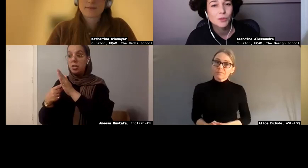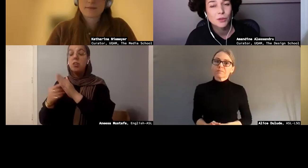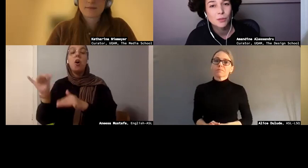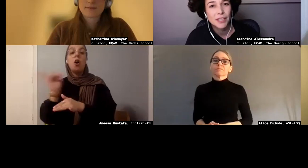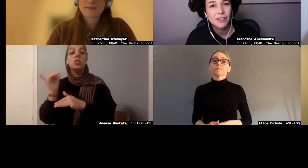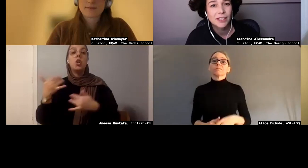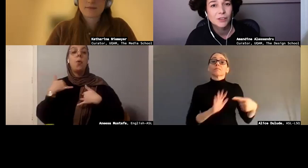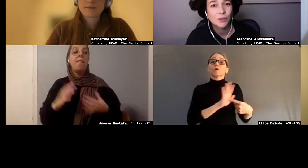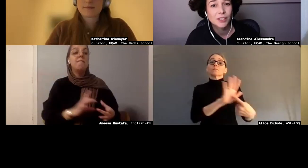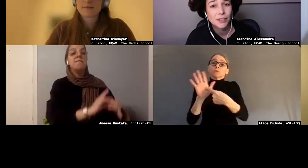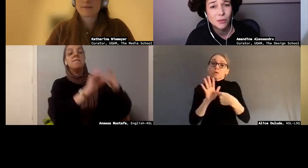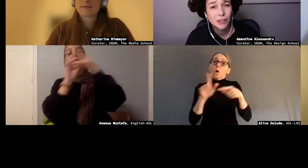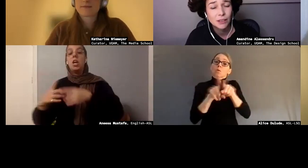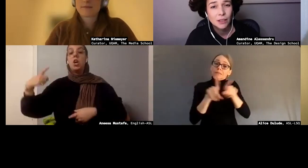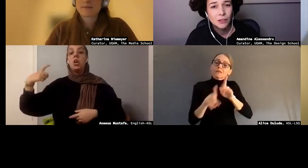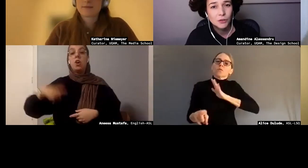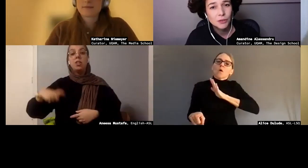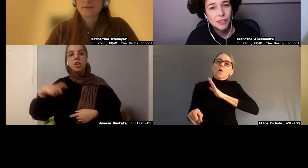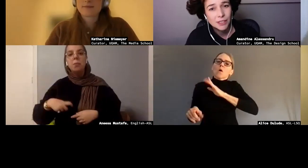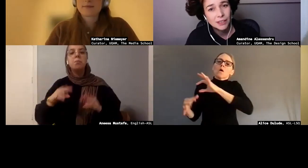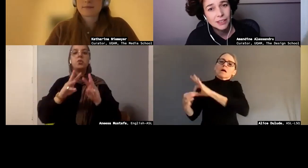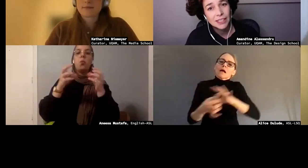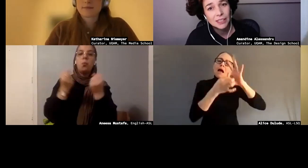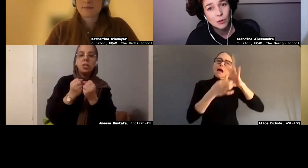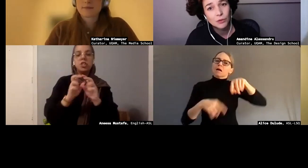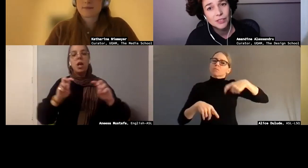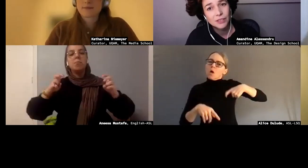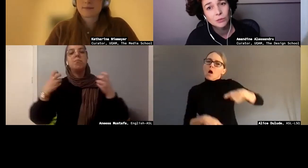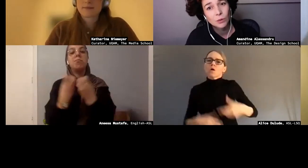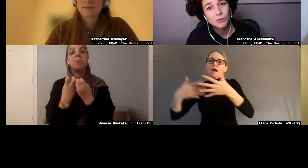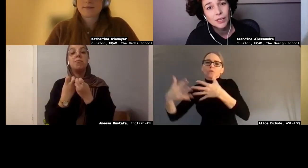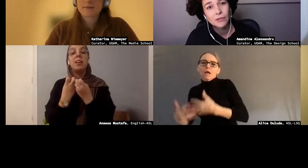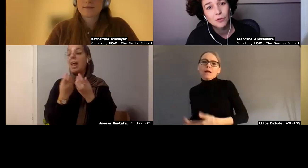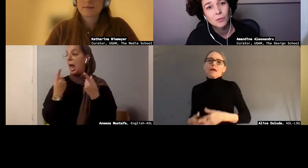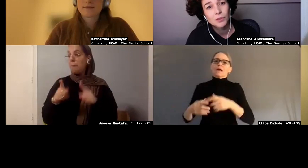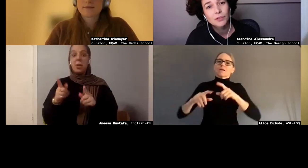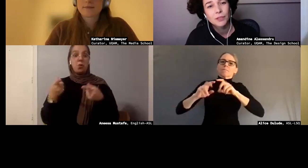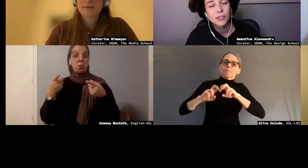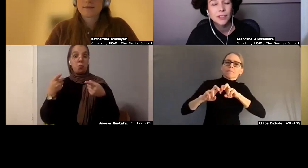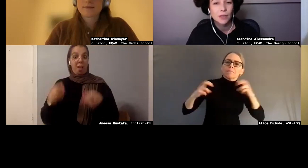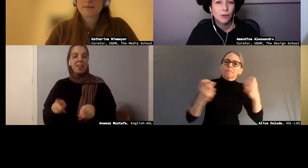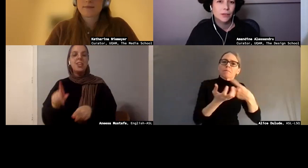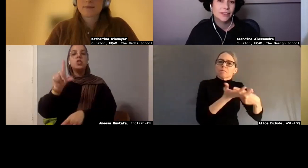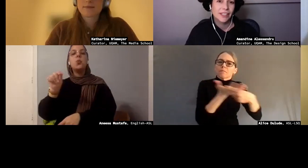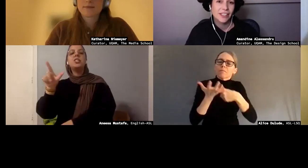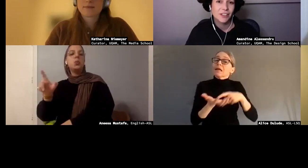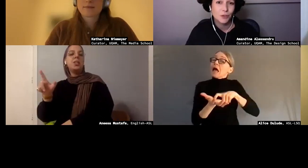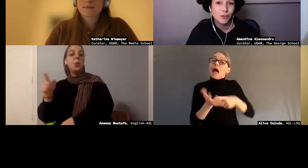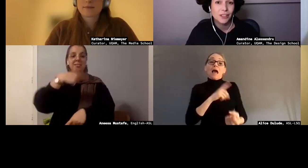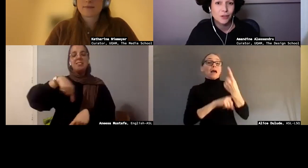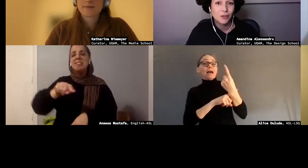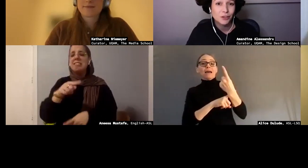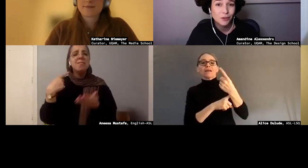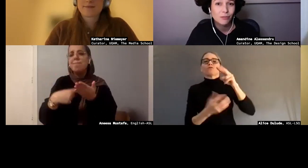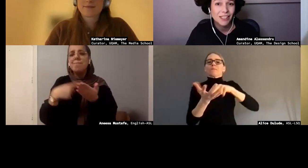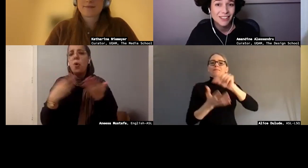workshops took place in 2021 to critically explore the different roles and forms of screens in our daily social